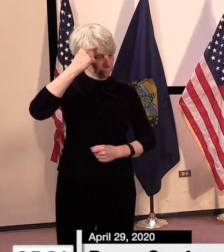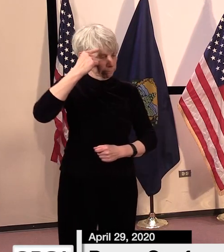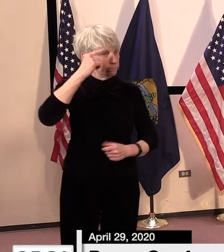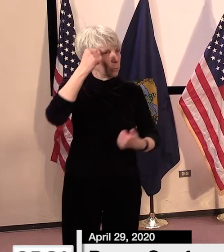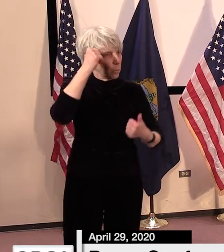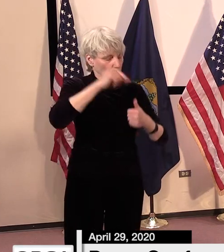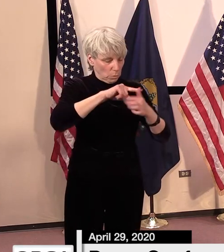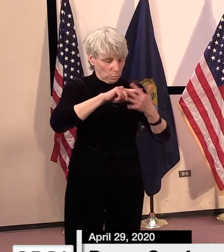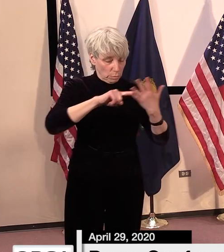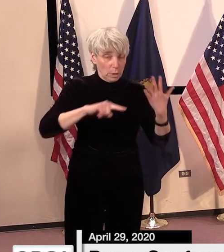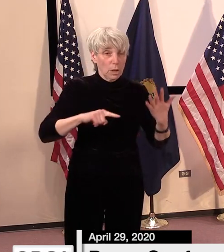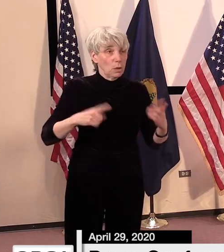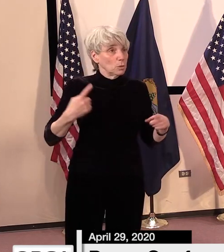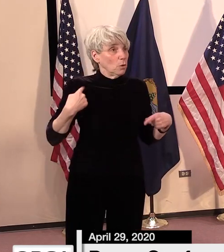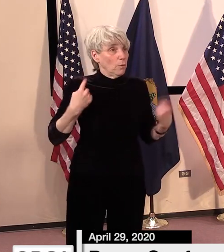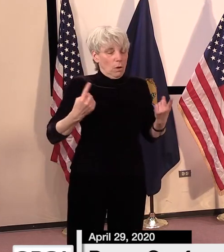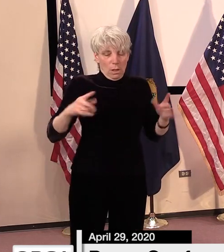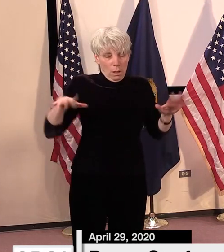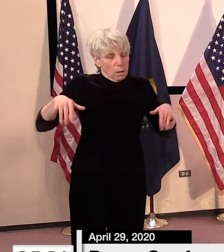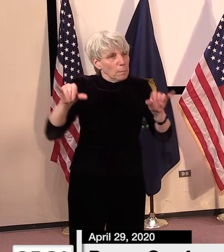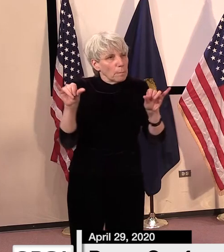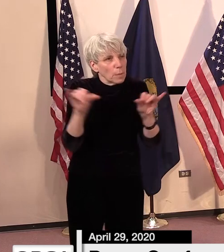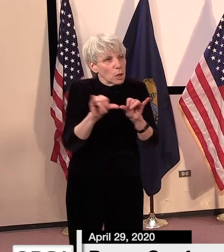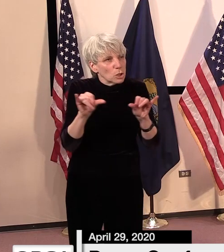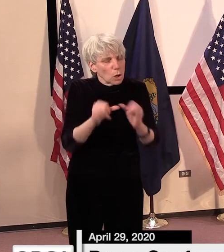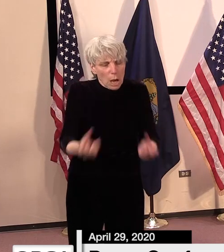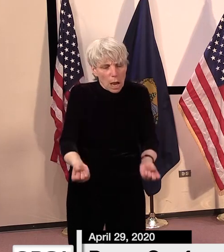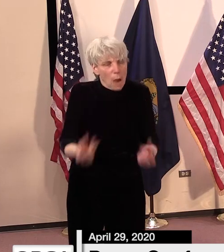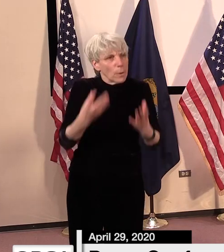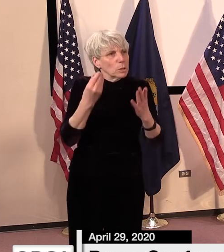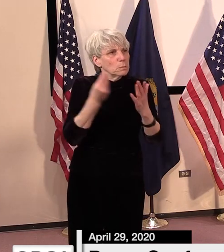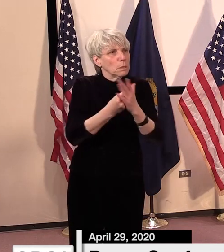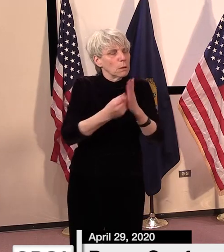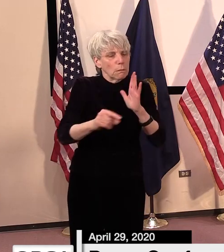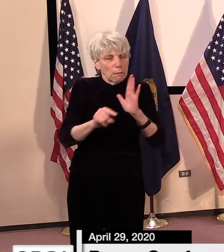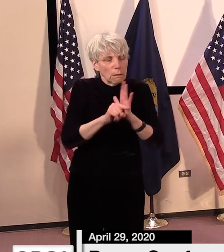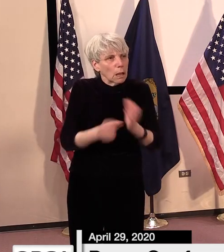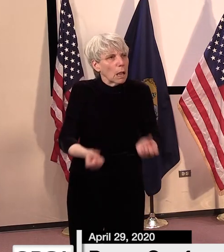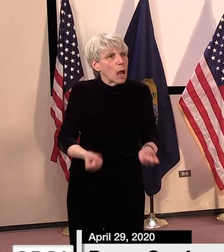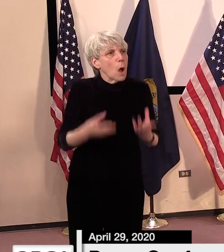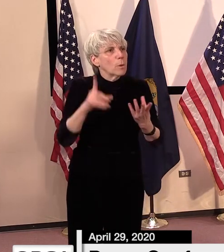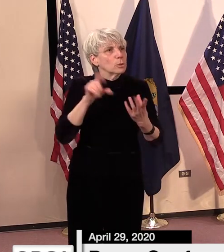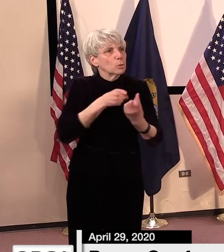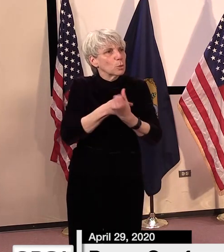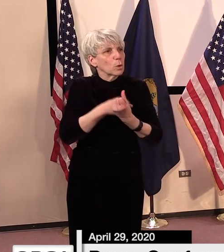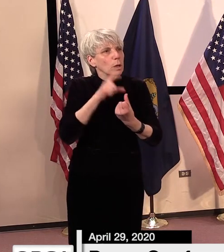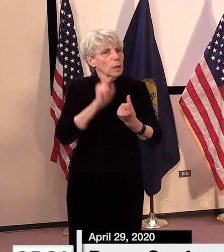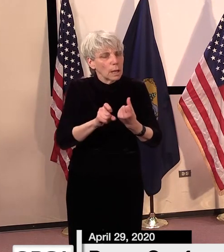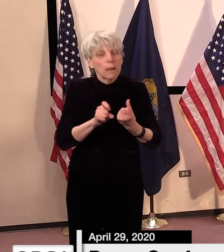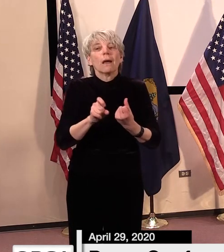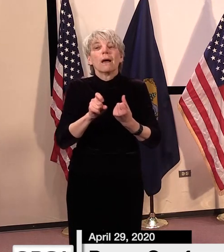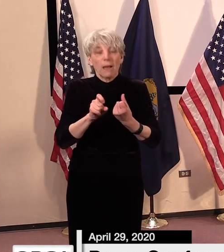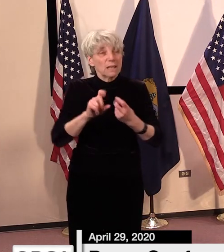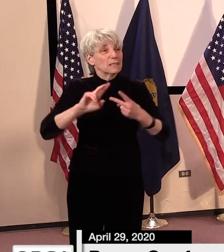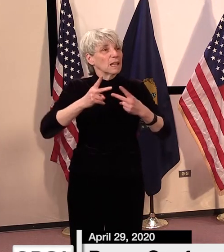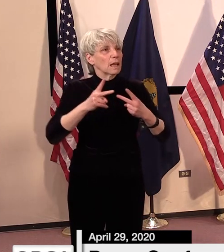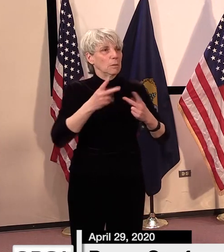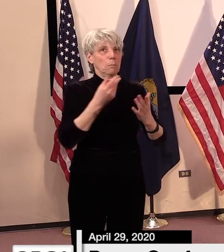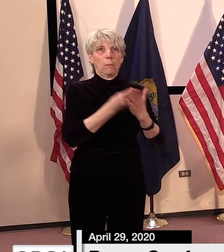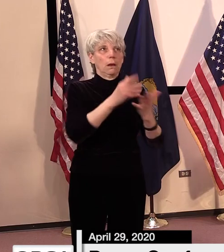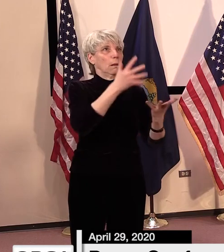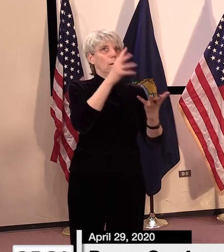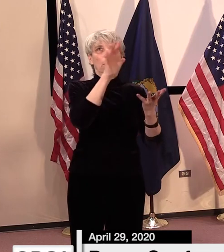again, know the magnitude of the problem at this point and where the money, the resources would come from. So I don't